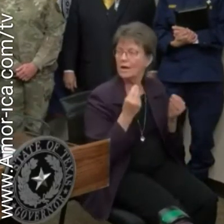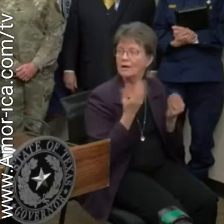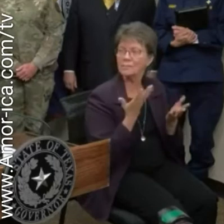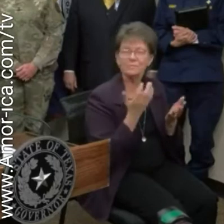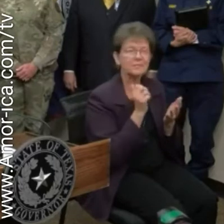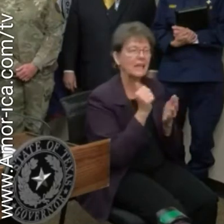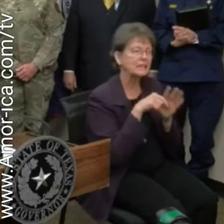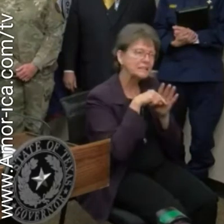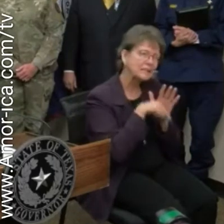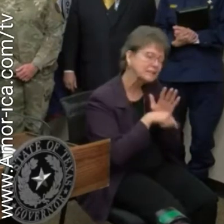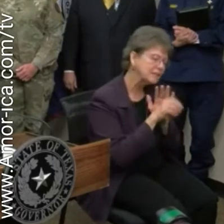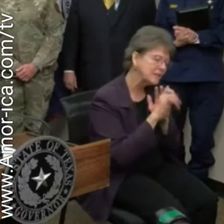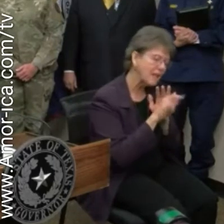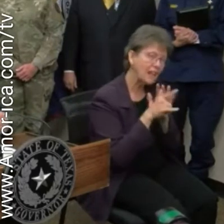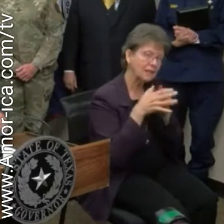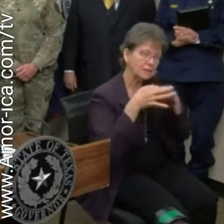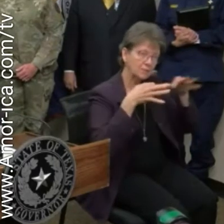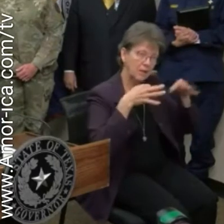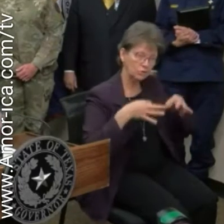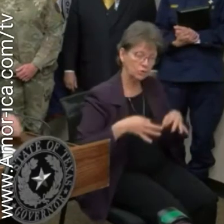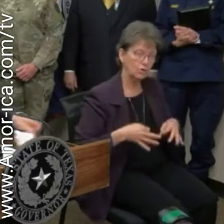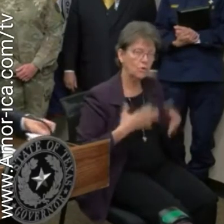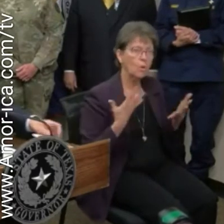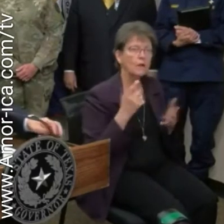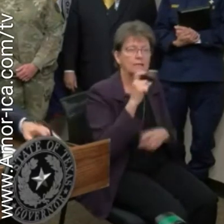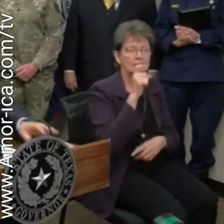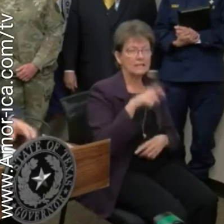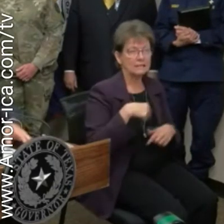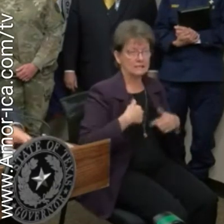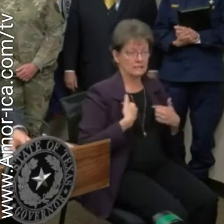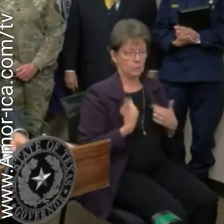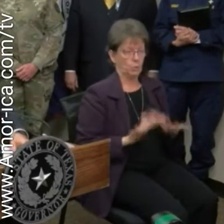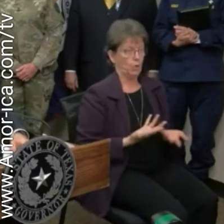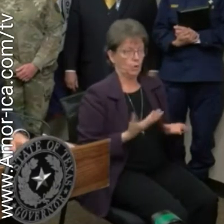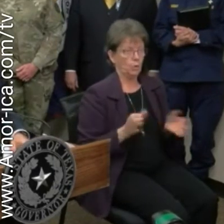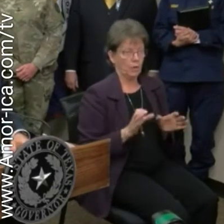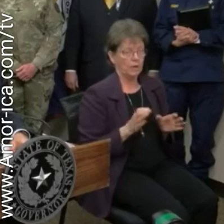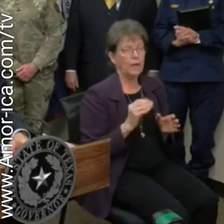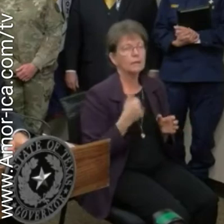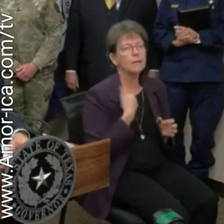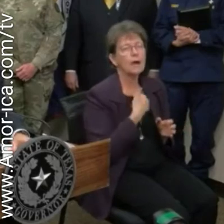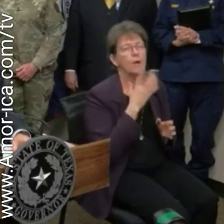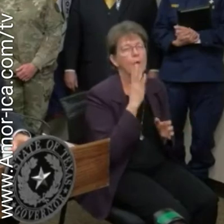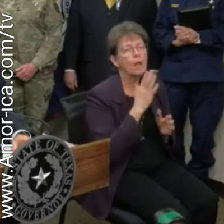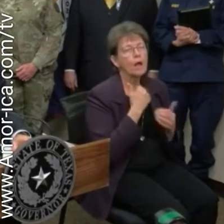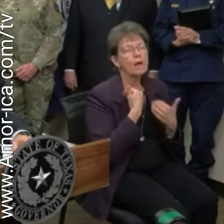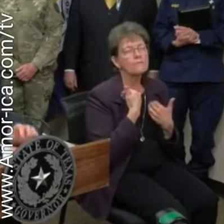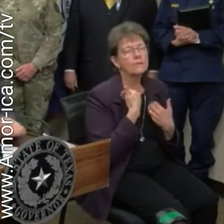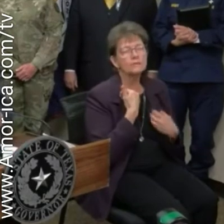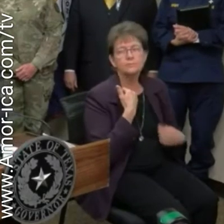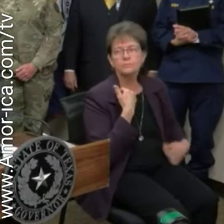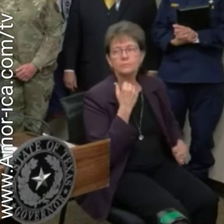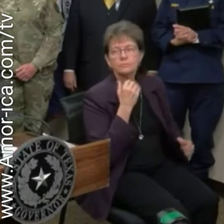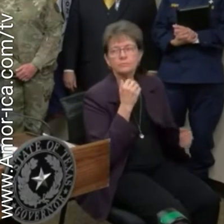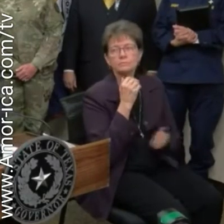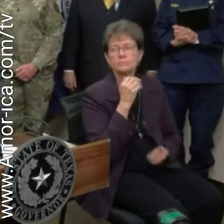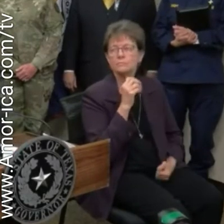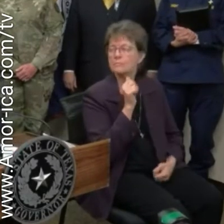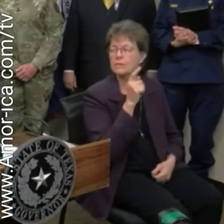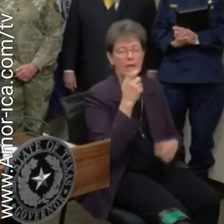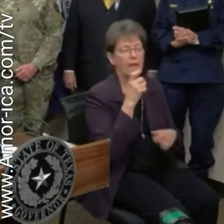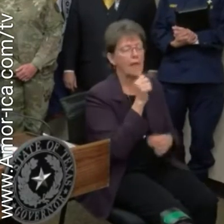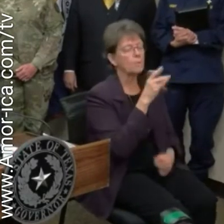a detailed explanation of what Texas is doing. And then I will have Admiral Knight